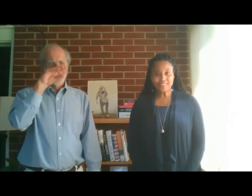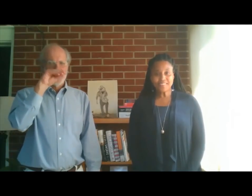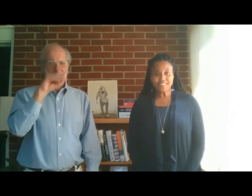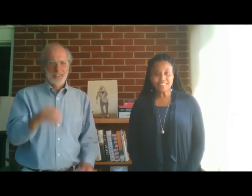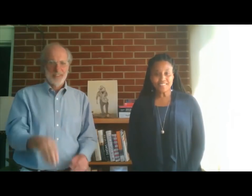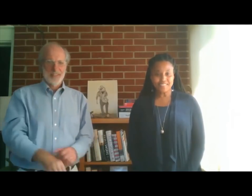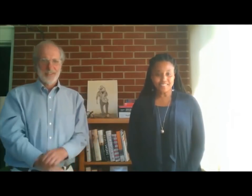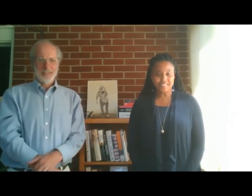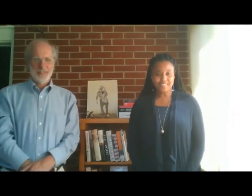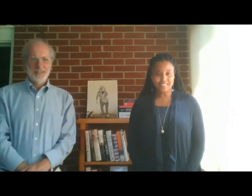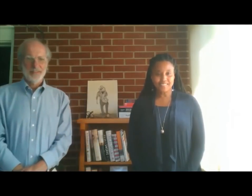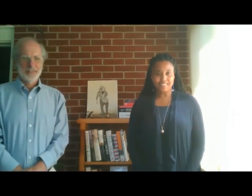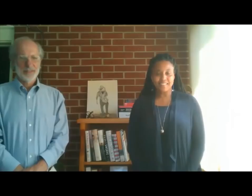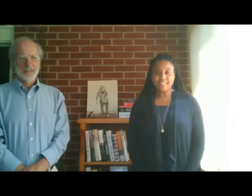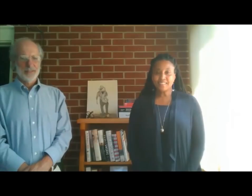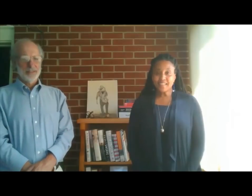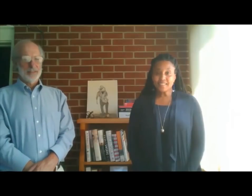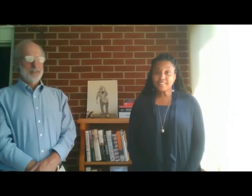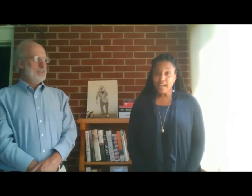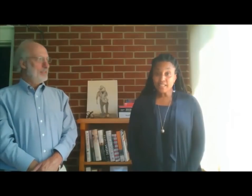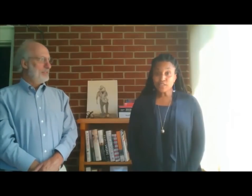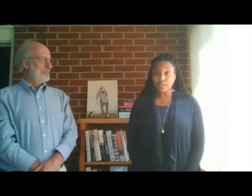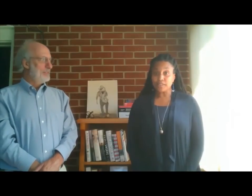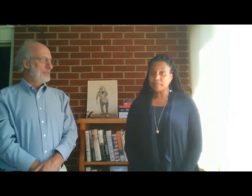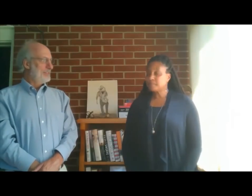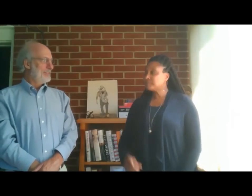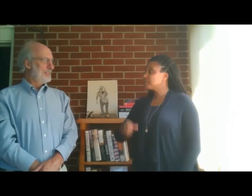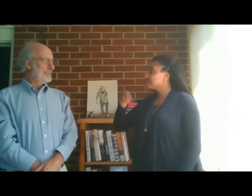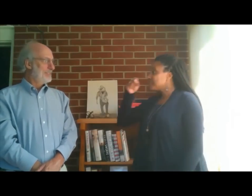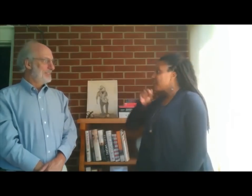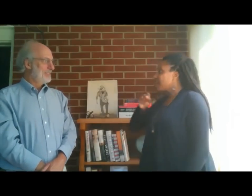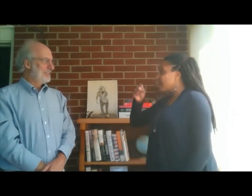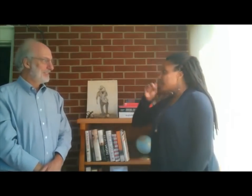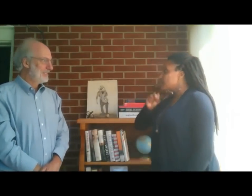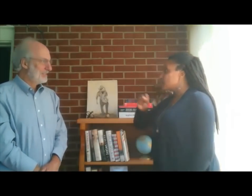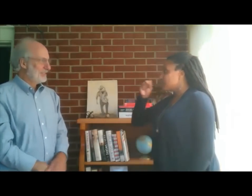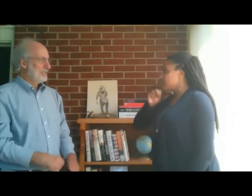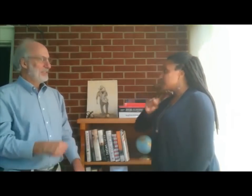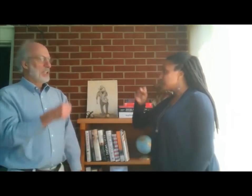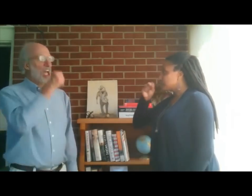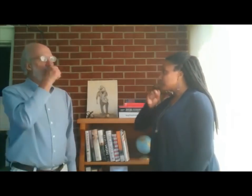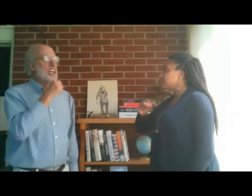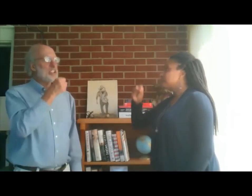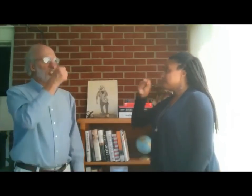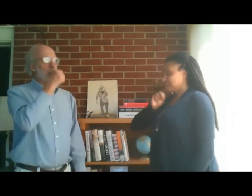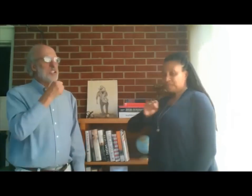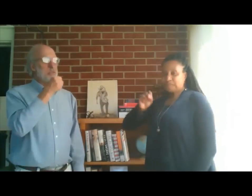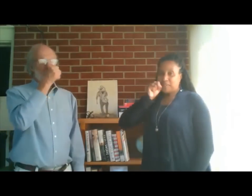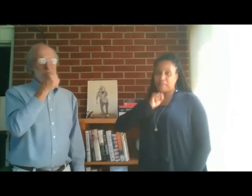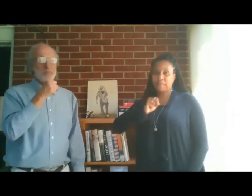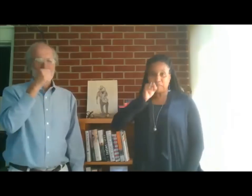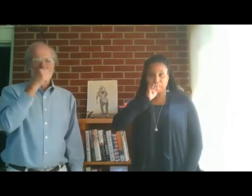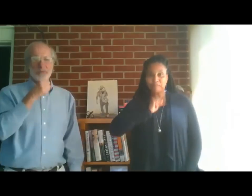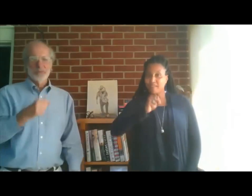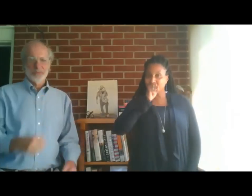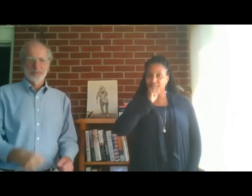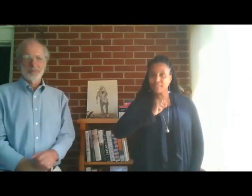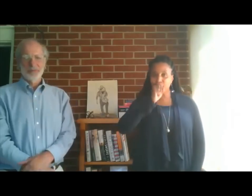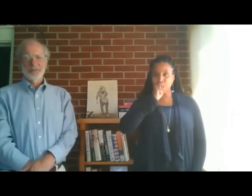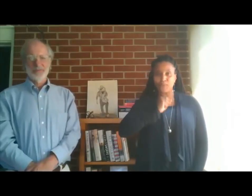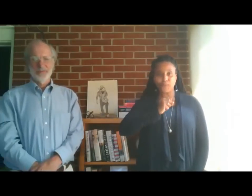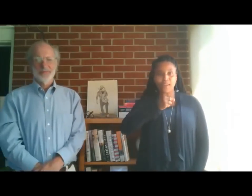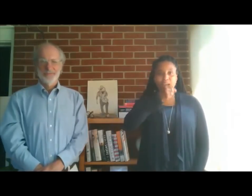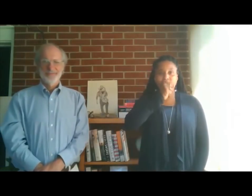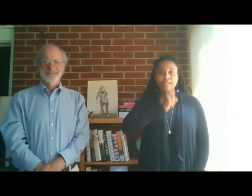Duck. Good. Next is ice cream. Ice cream. Ice cream. Yep. Like you're